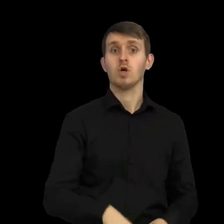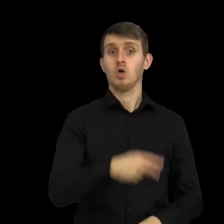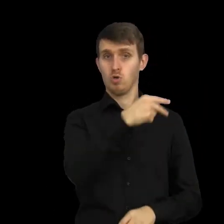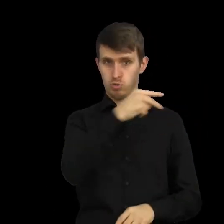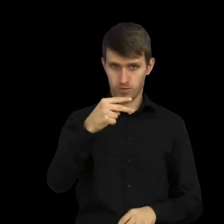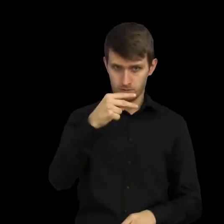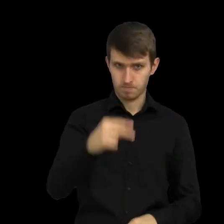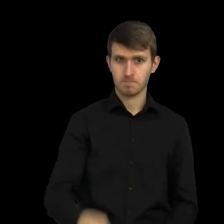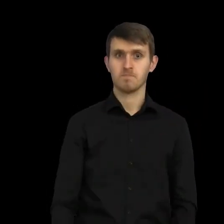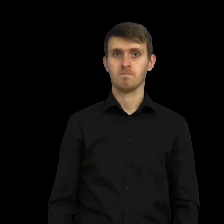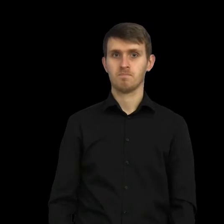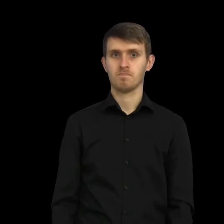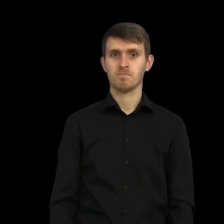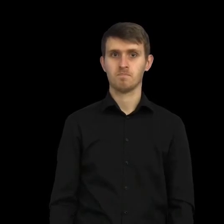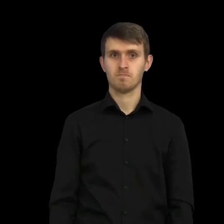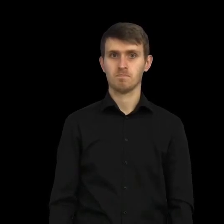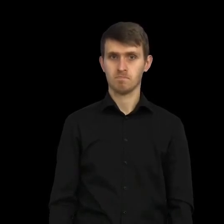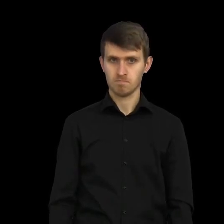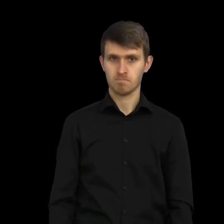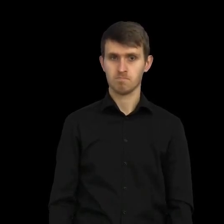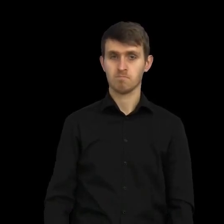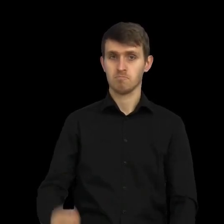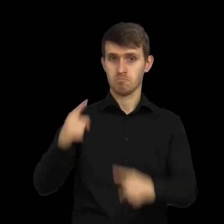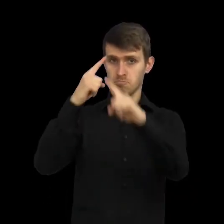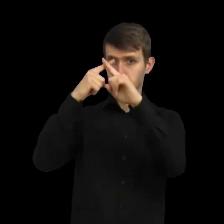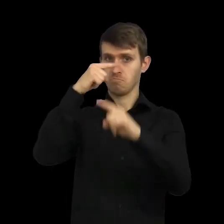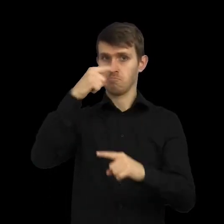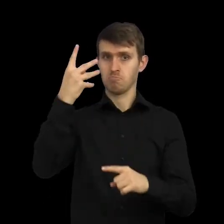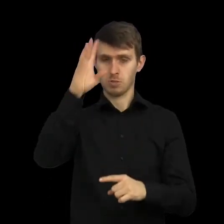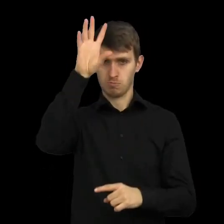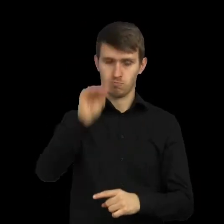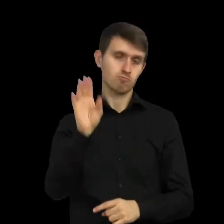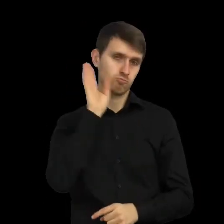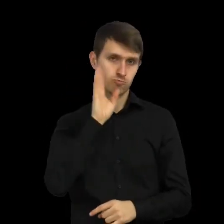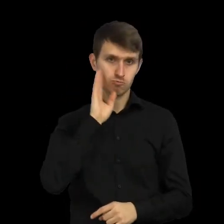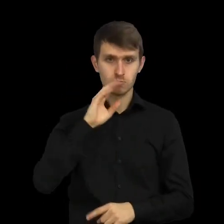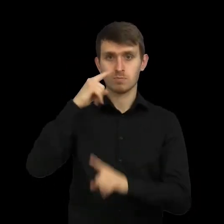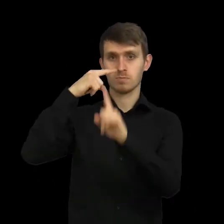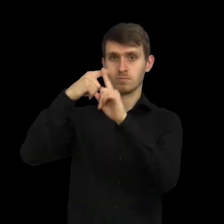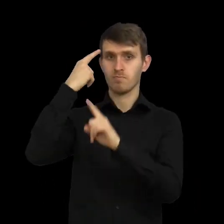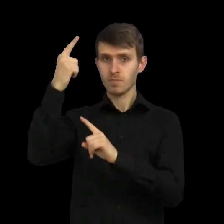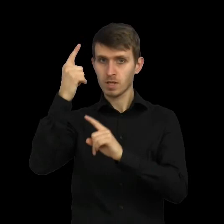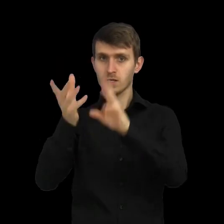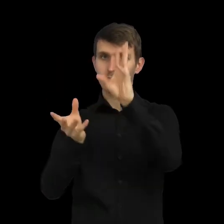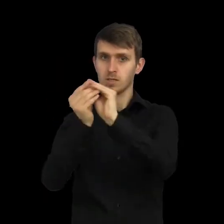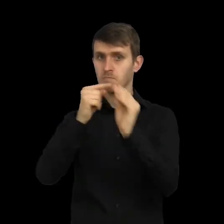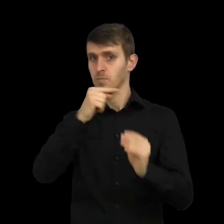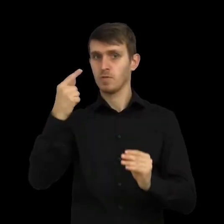So you subtract 2 from the right, subtract 2 from the left, and we get, on the left-hand side,